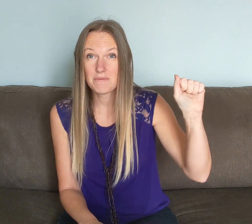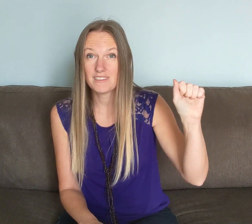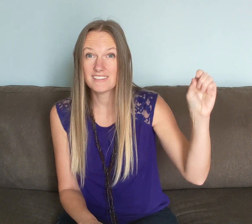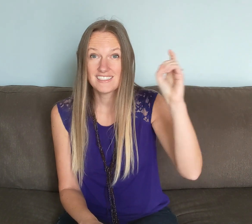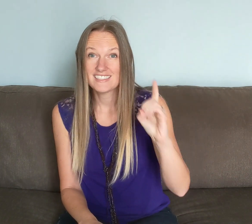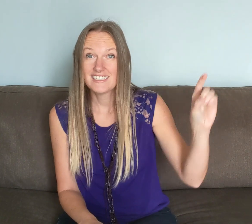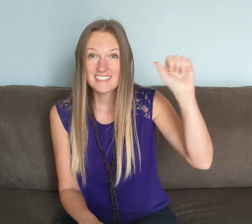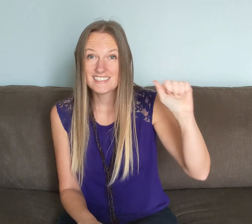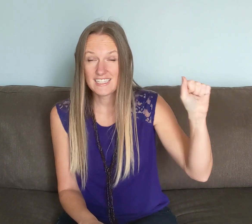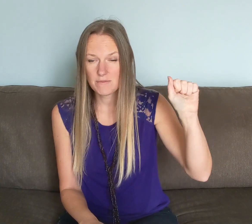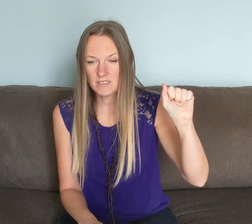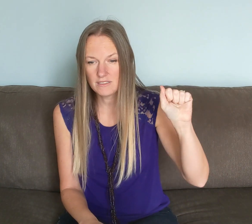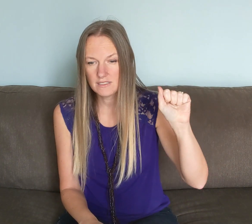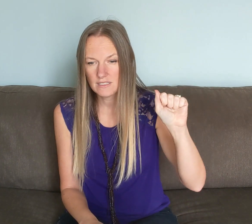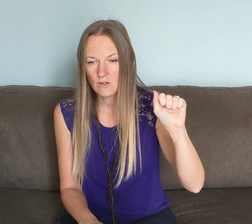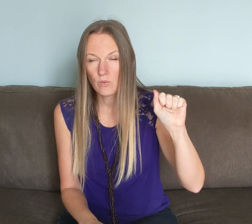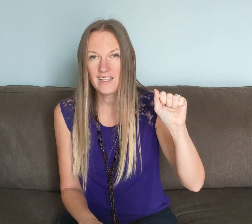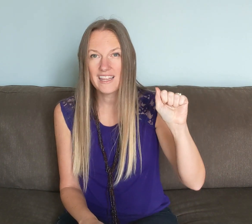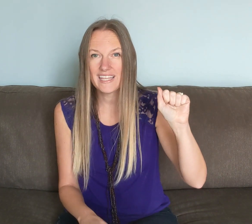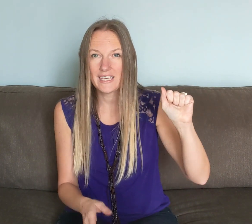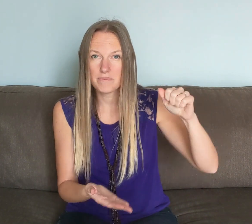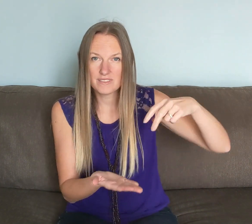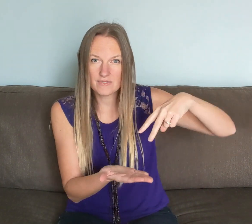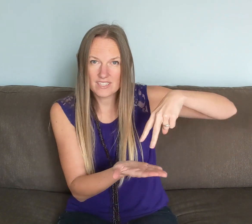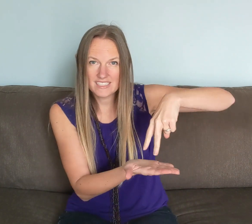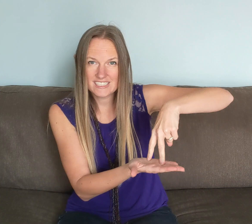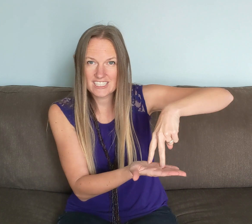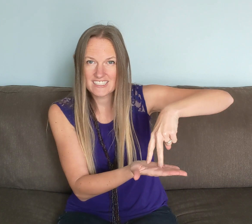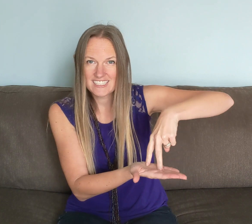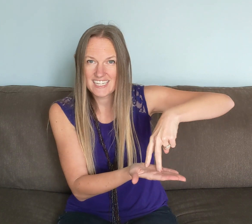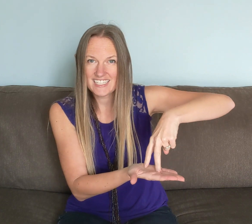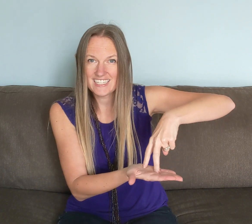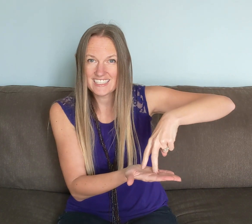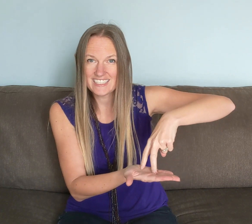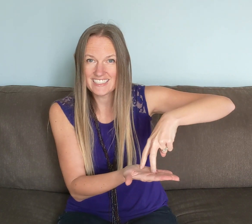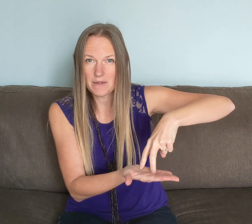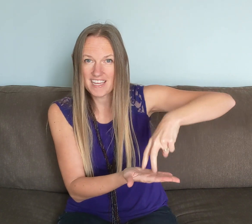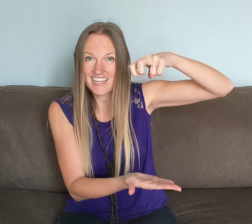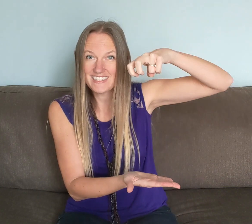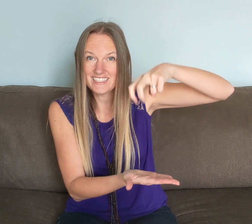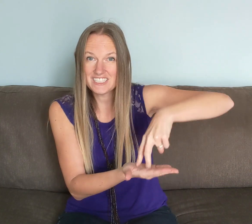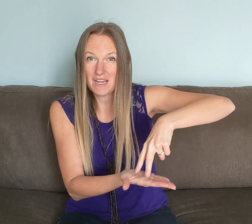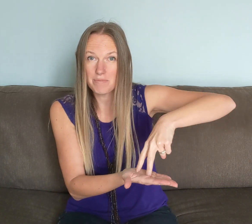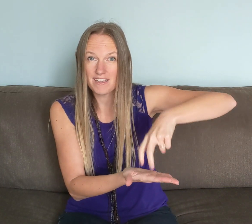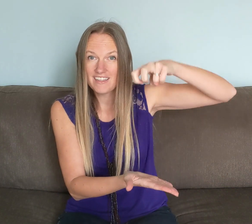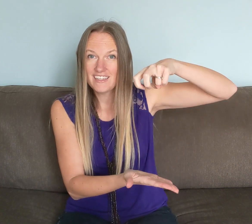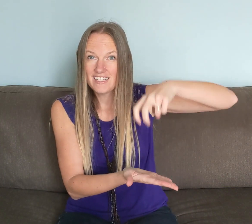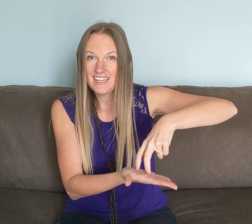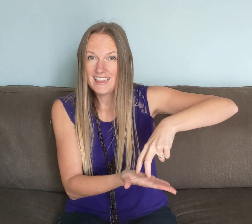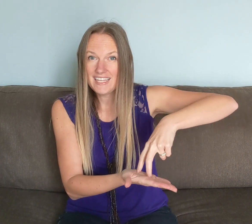Disabled. Disabled will leap. So for this, you're going to be standing on your non-dominant hand and then you jump.